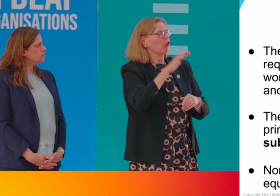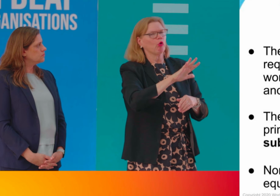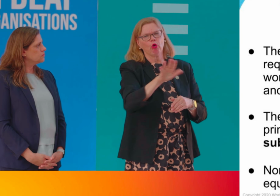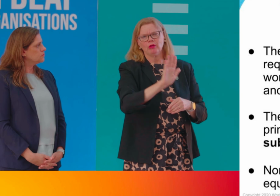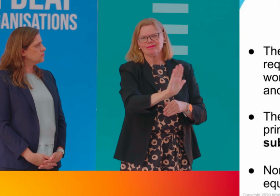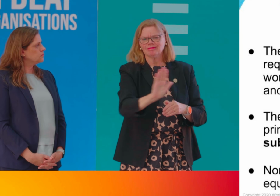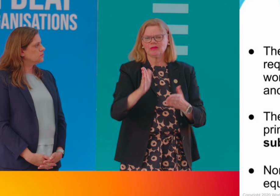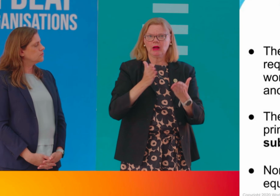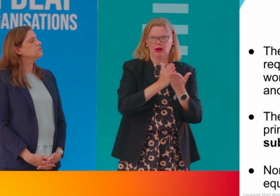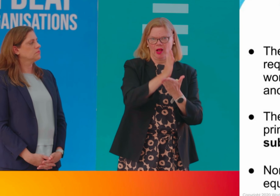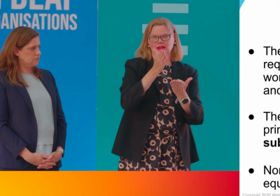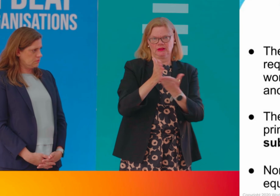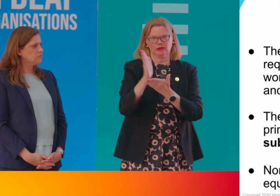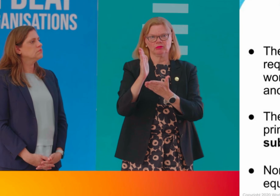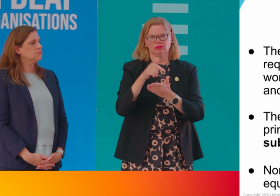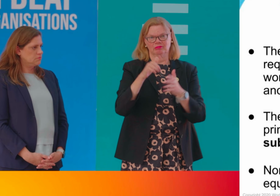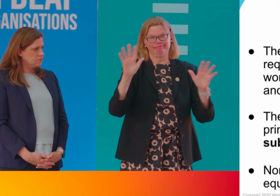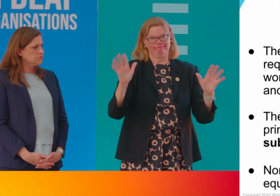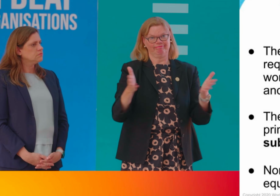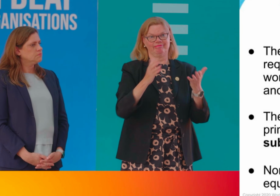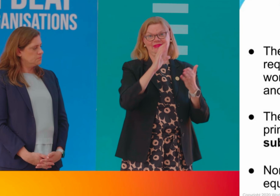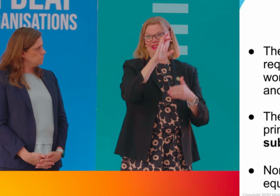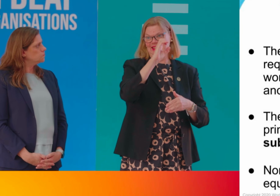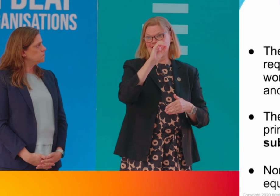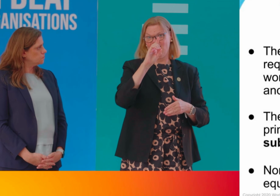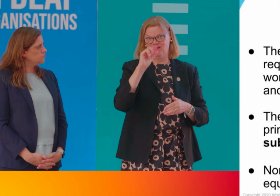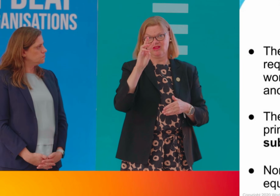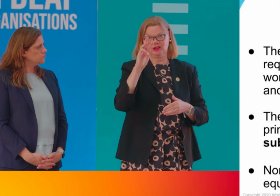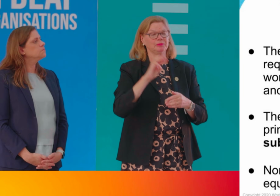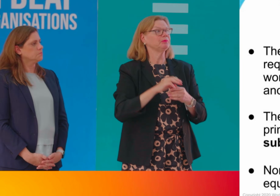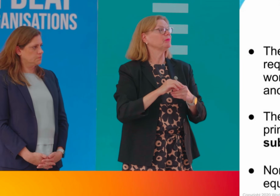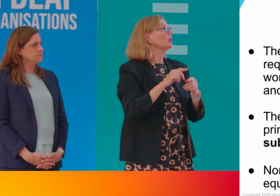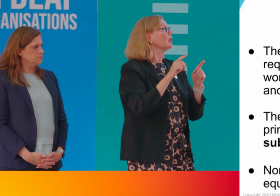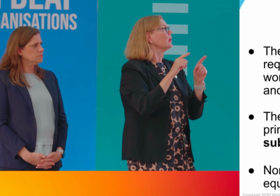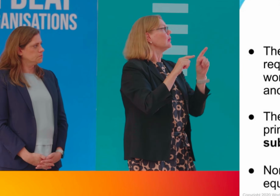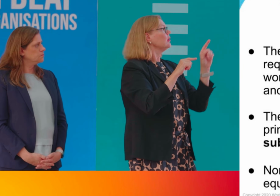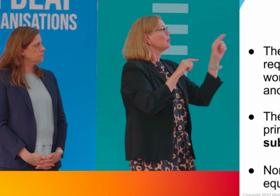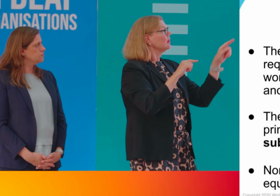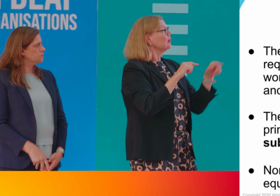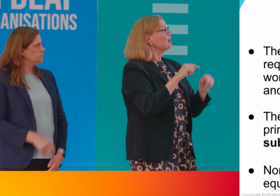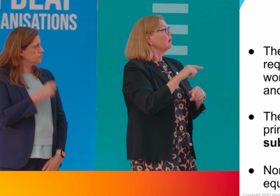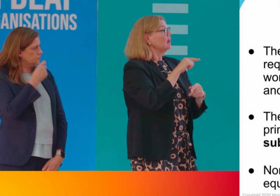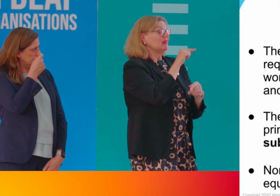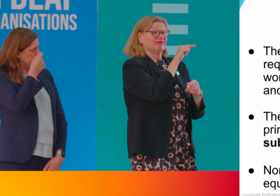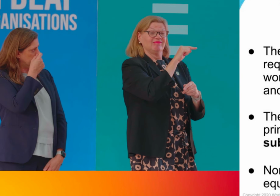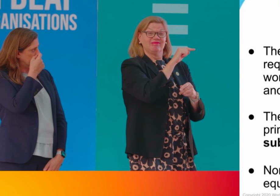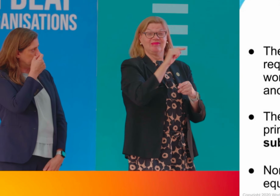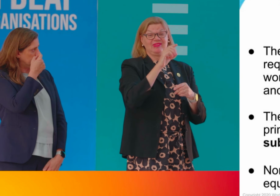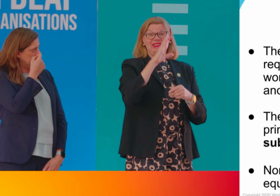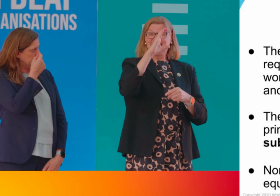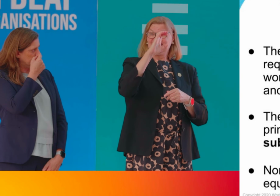and also promote equal rights for women and girls.